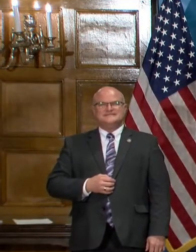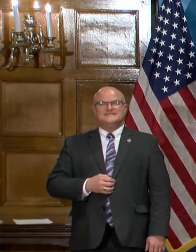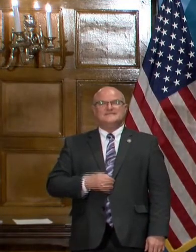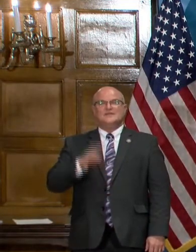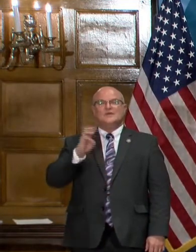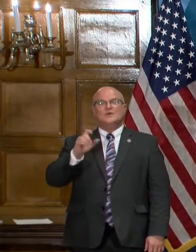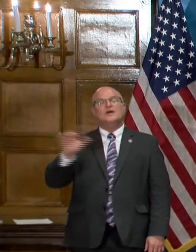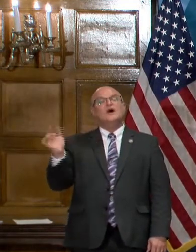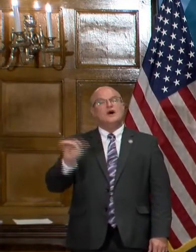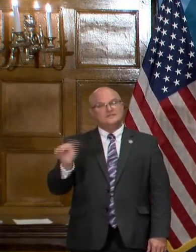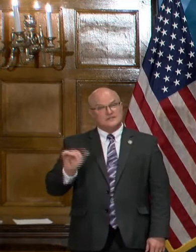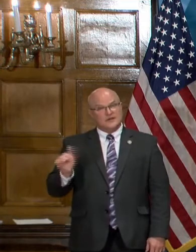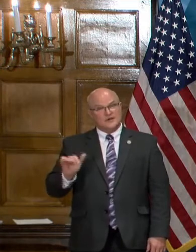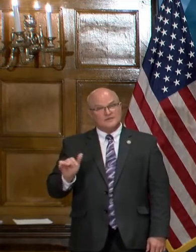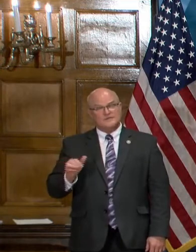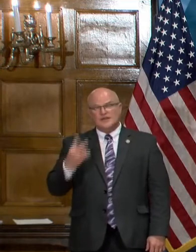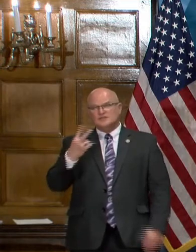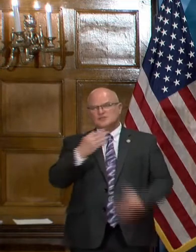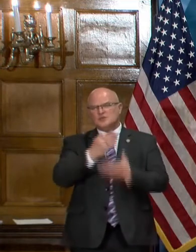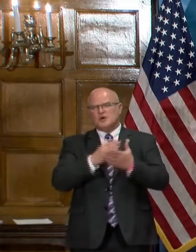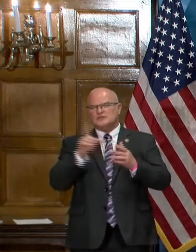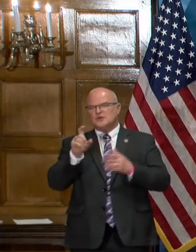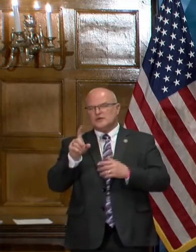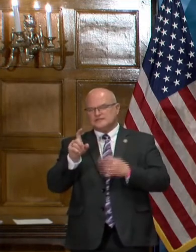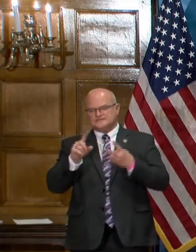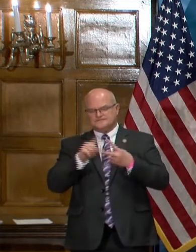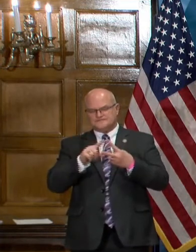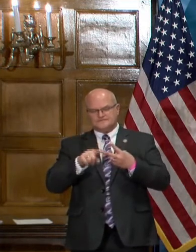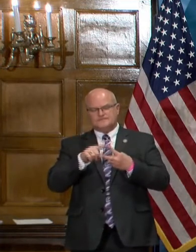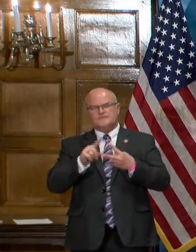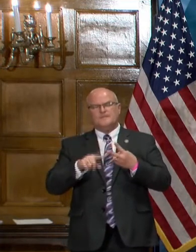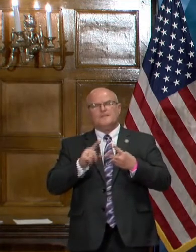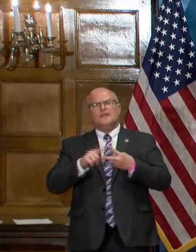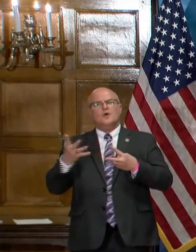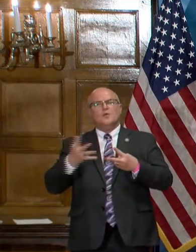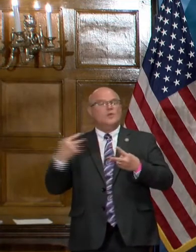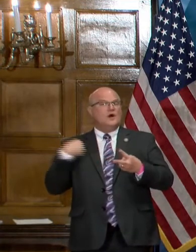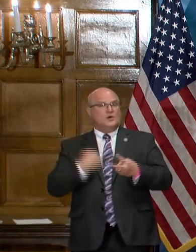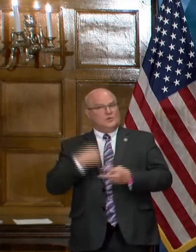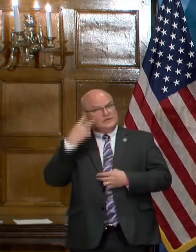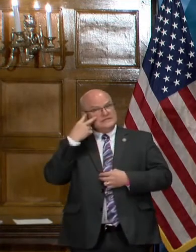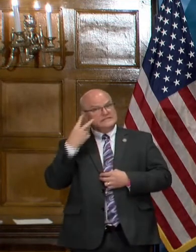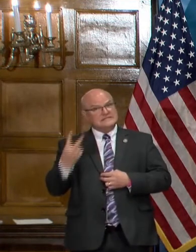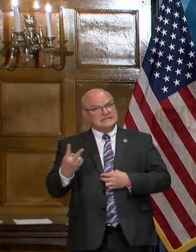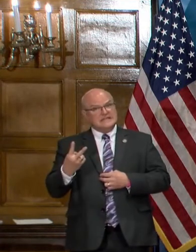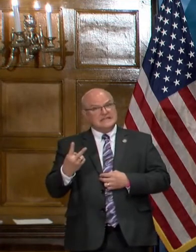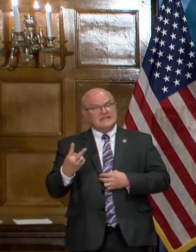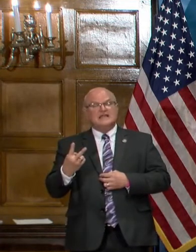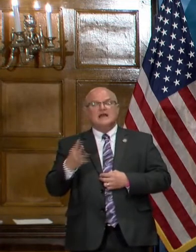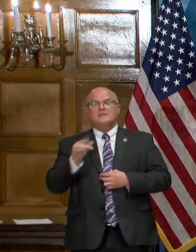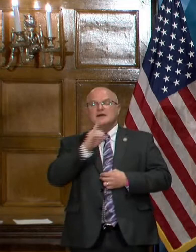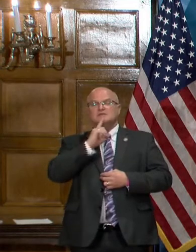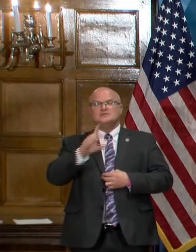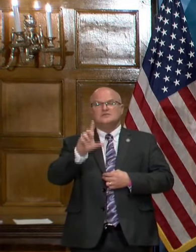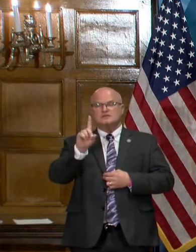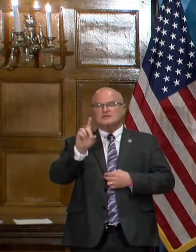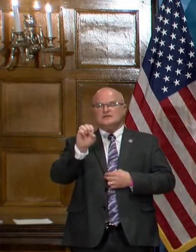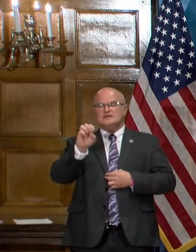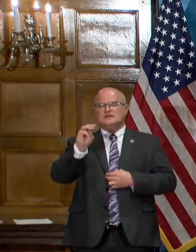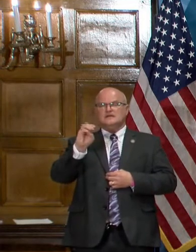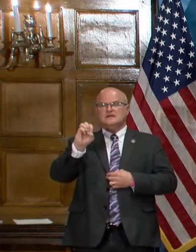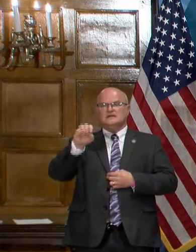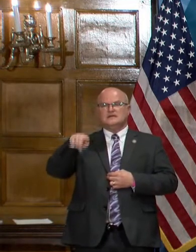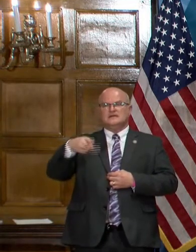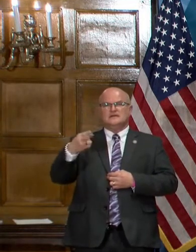Well, also, you know, the two parts of the question. First off, you know, what we're seeing just by straight demographics, that, you